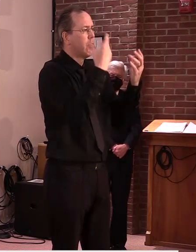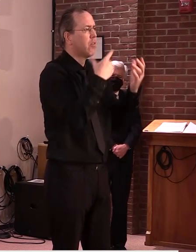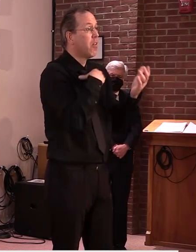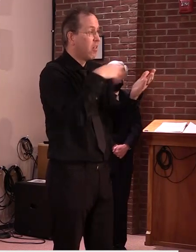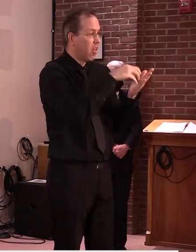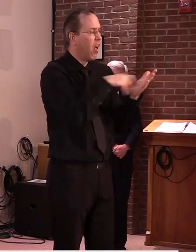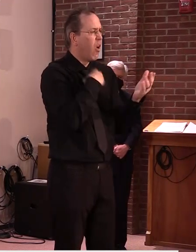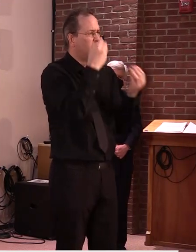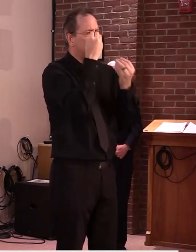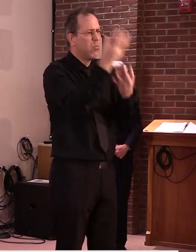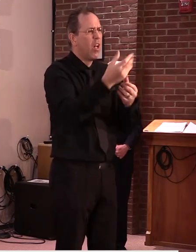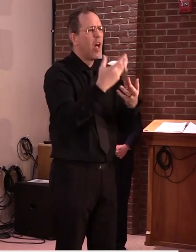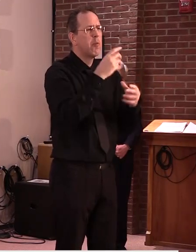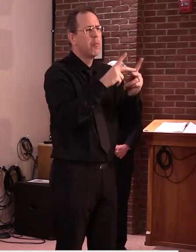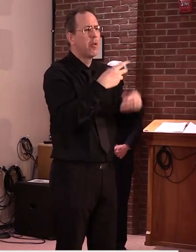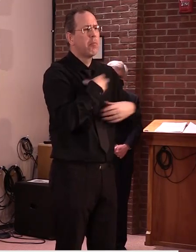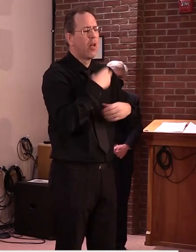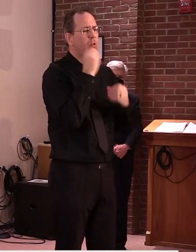Thank you.